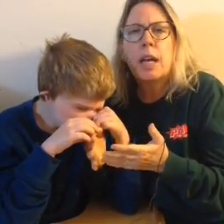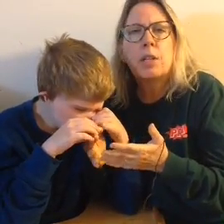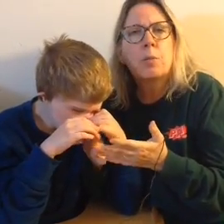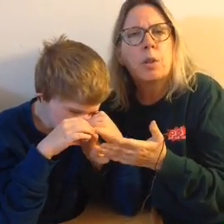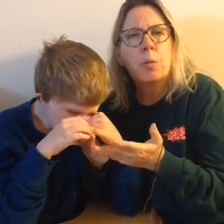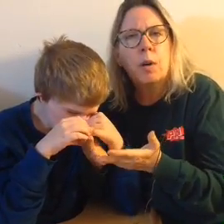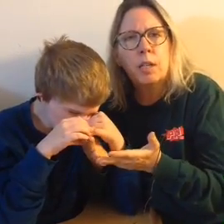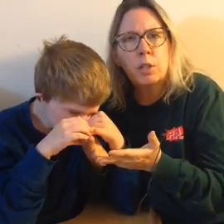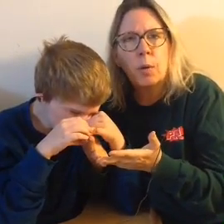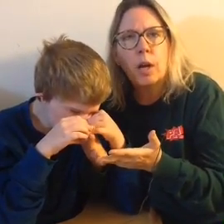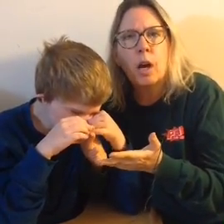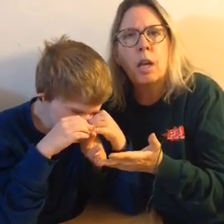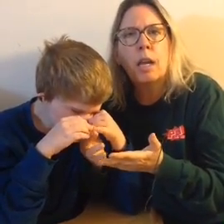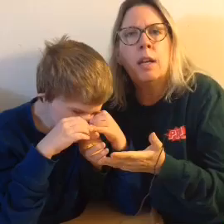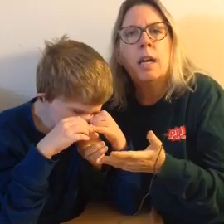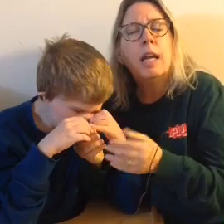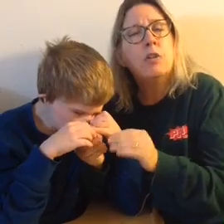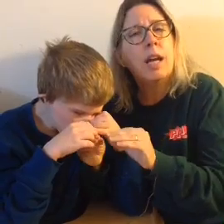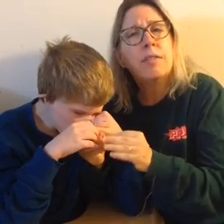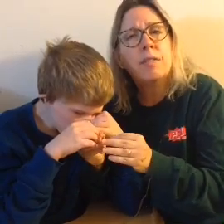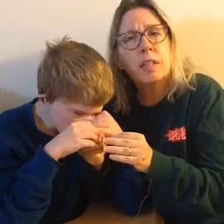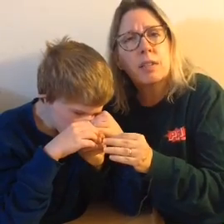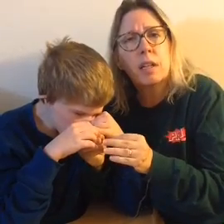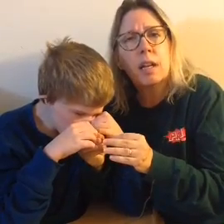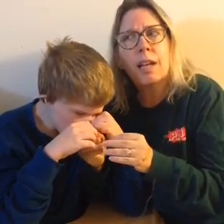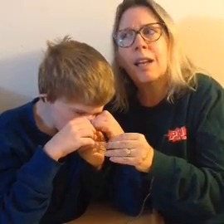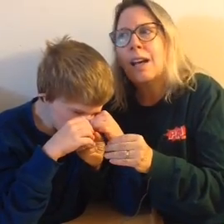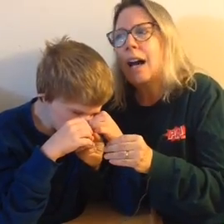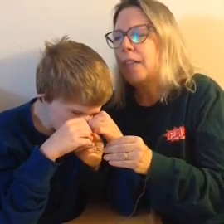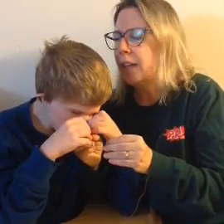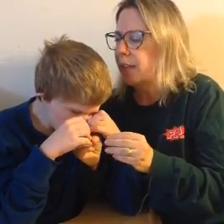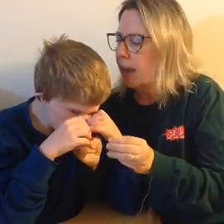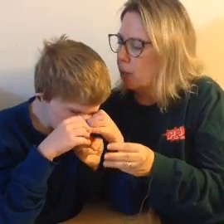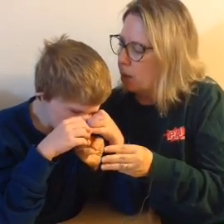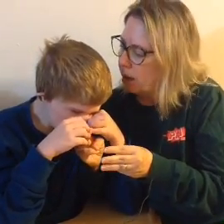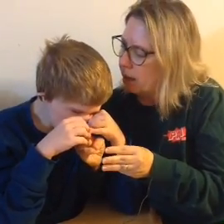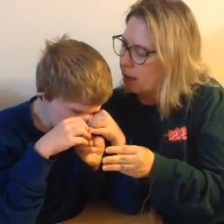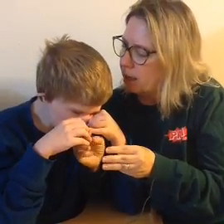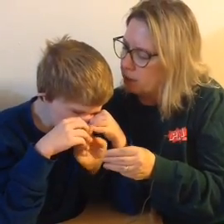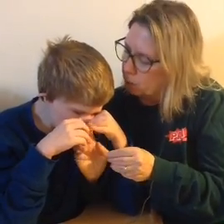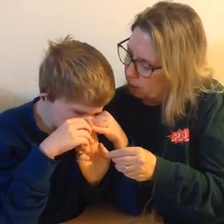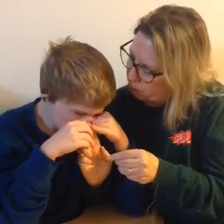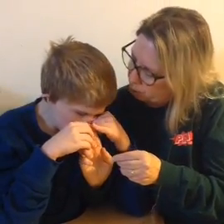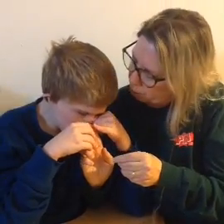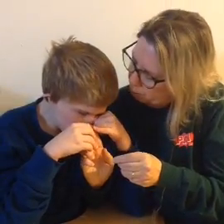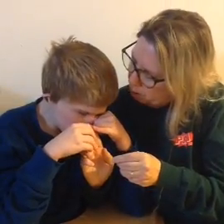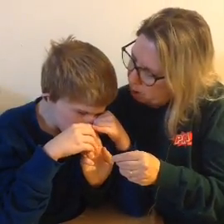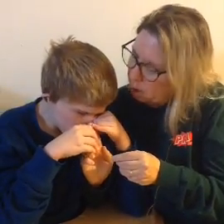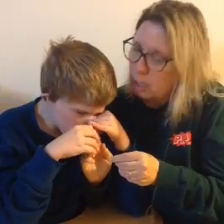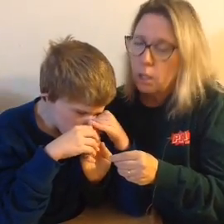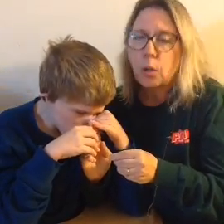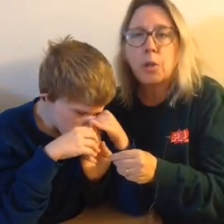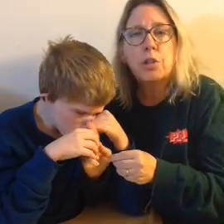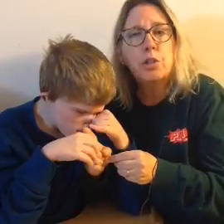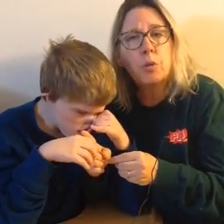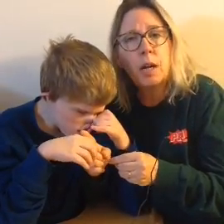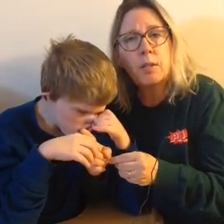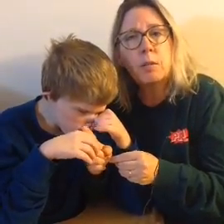sympathize with what is going on and try to fix it. And I think in that way he's going to learn to trust,